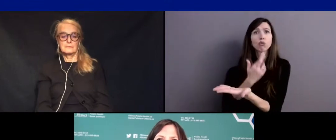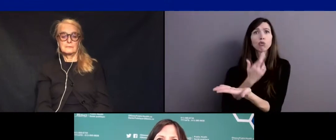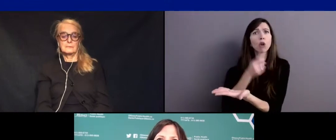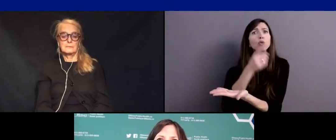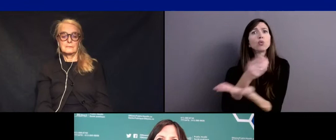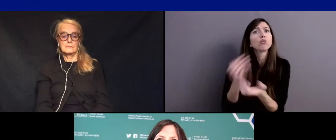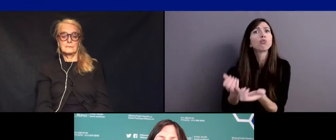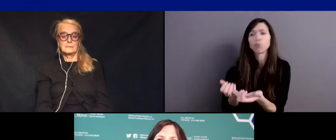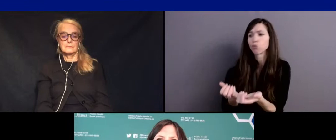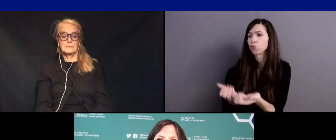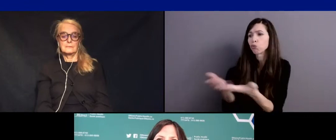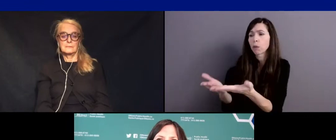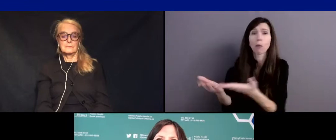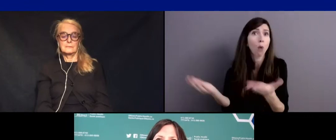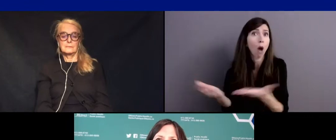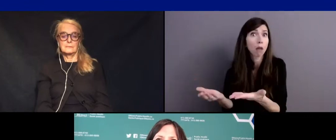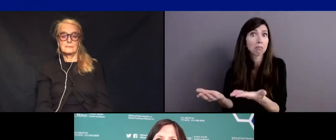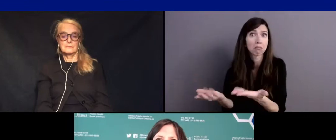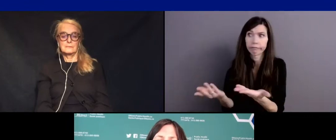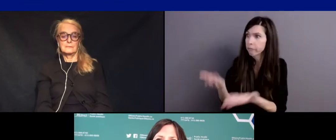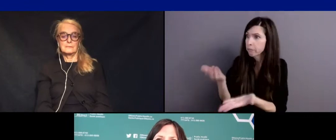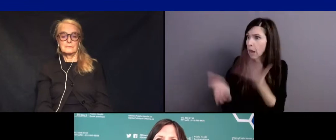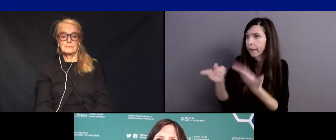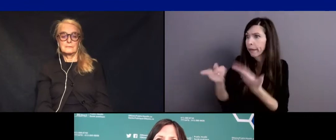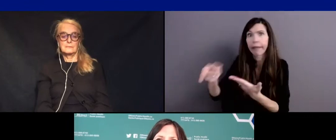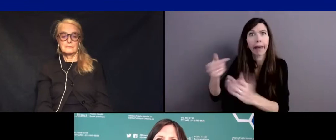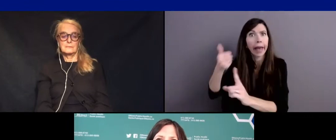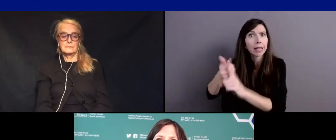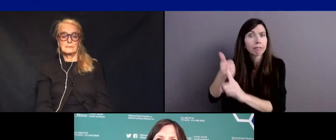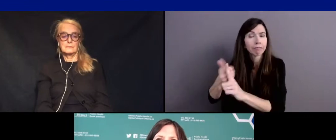having these tents up during a, rather cold